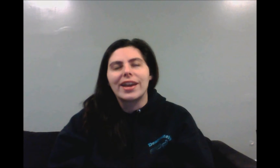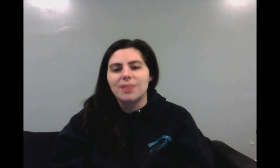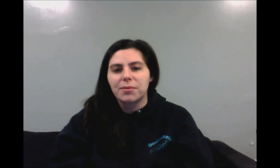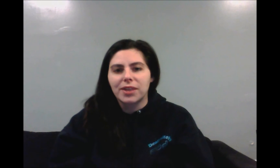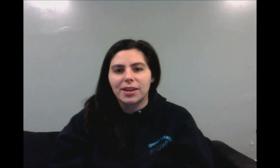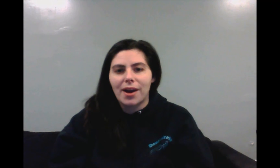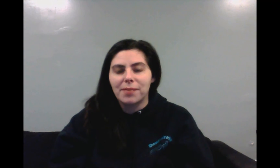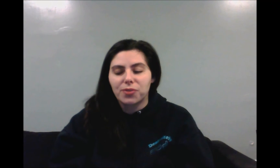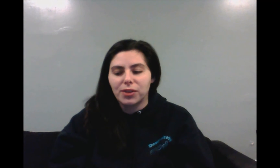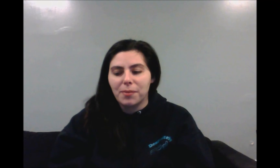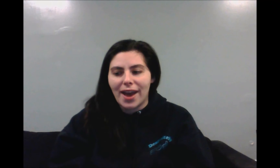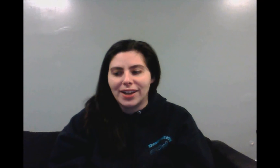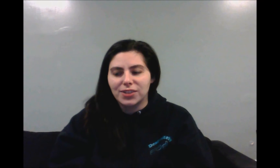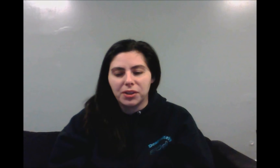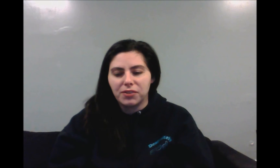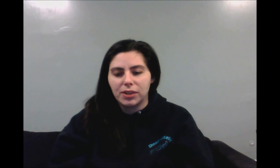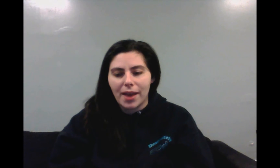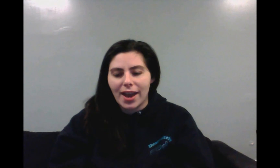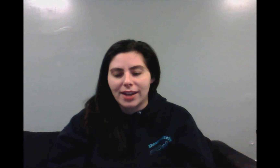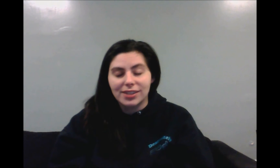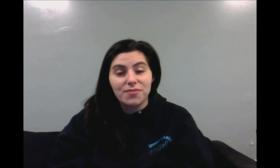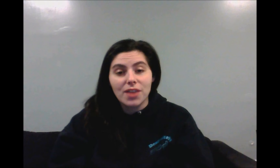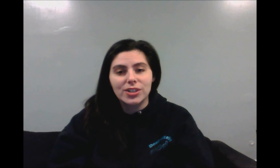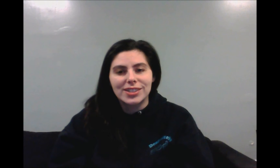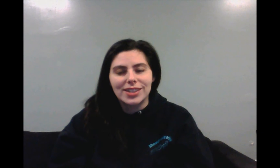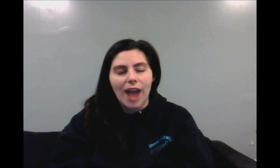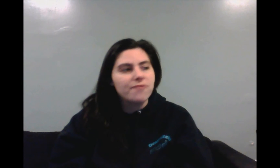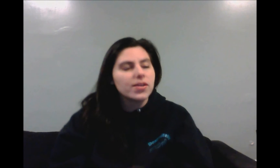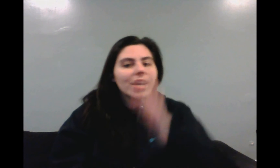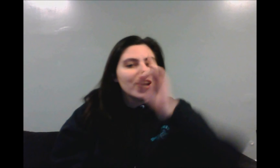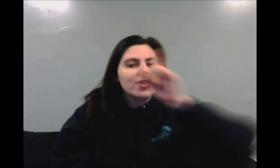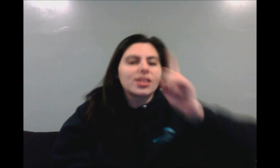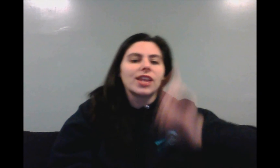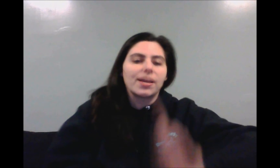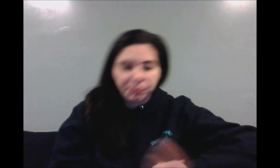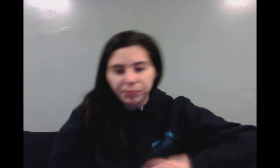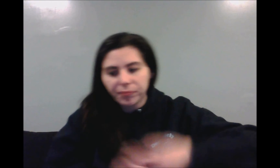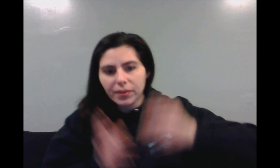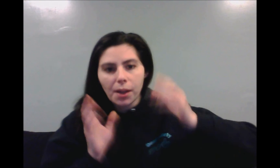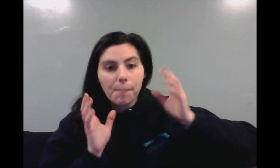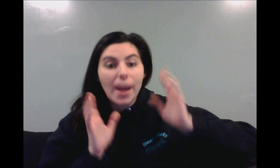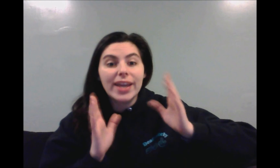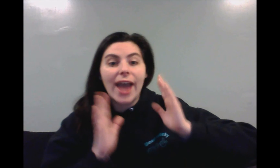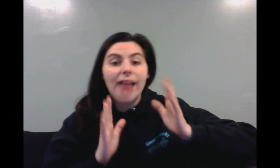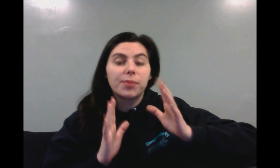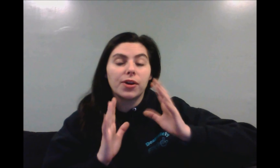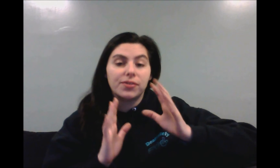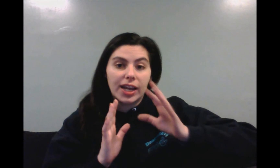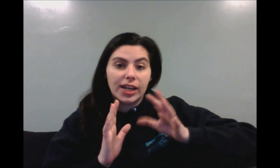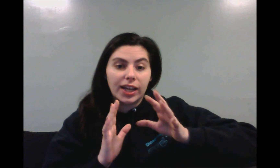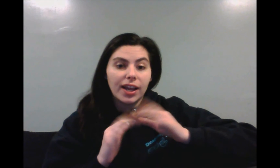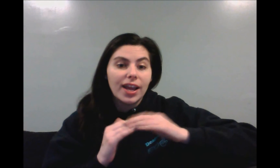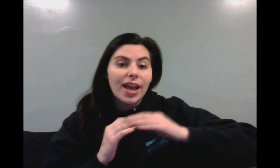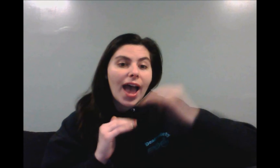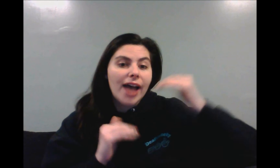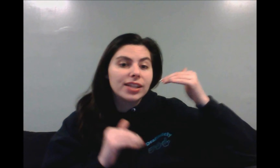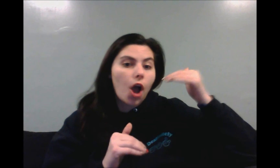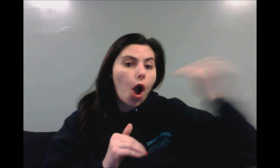stop thinking about him. It's really bad. It's really, really bad. Because I've never... Here's the thing. My caliber of dating has always